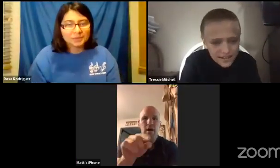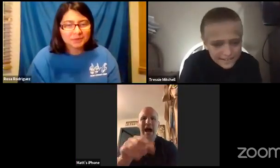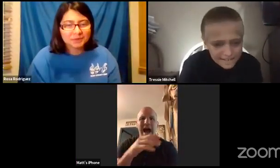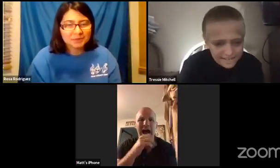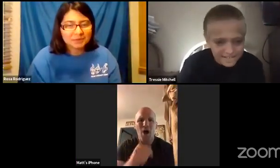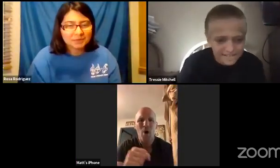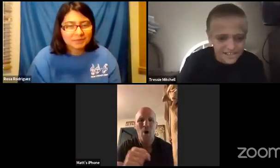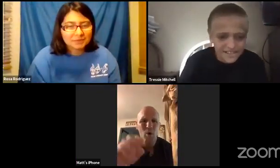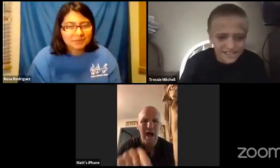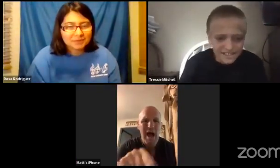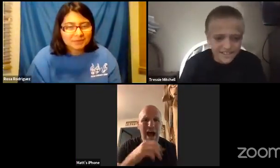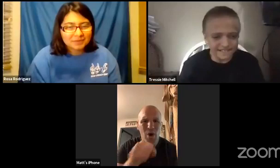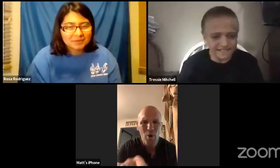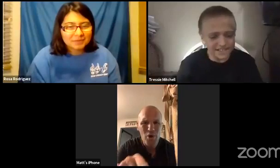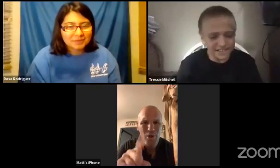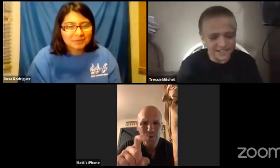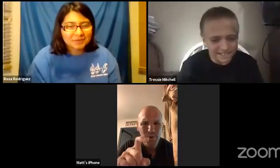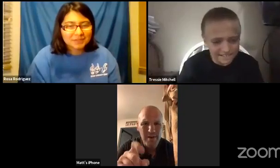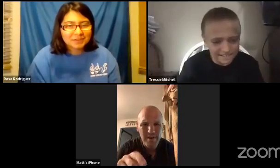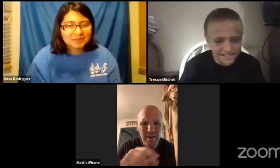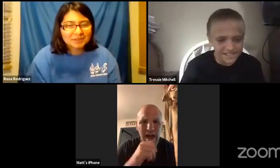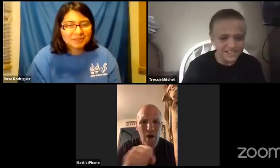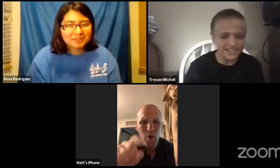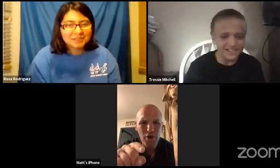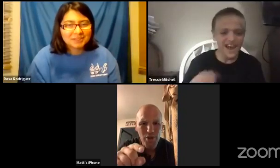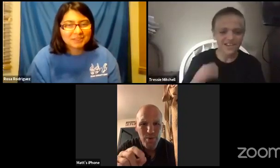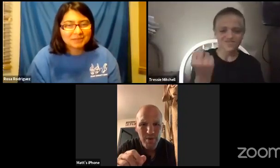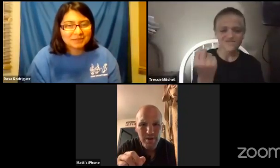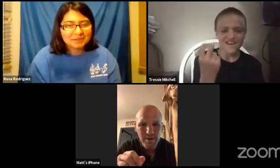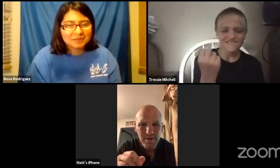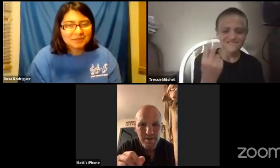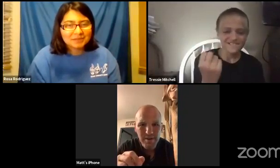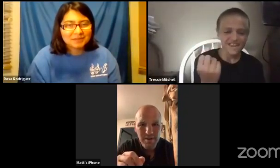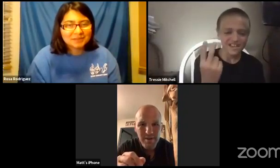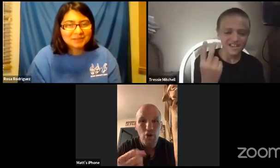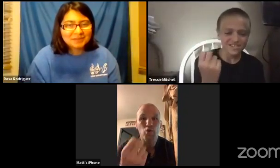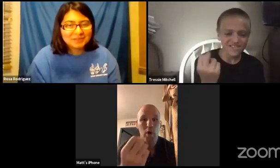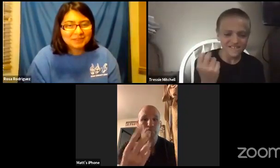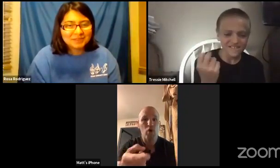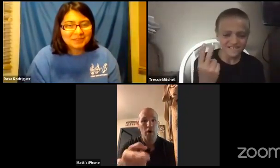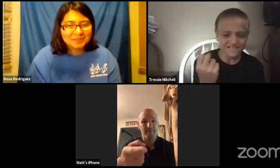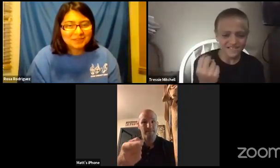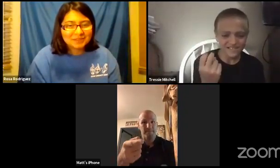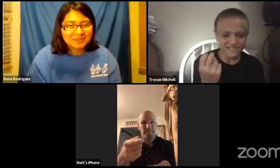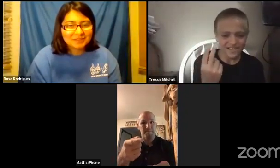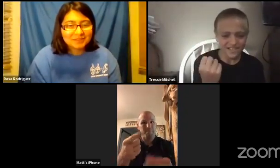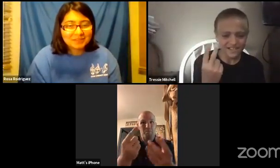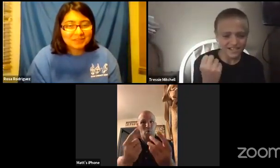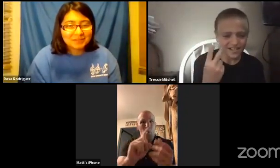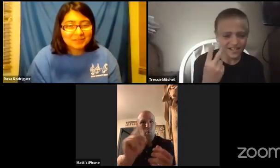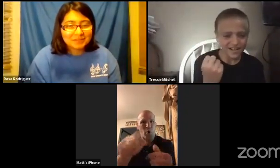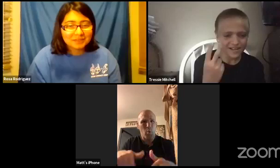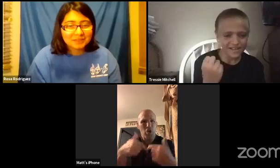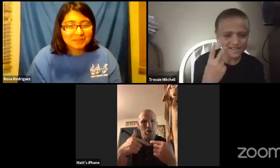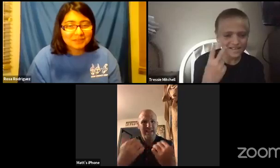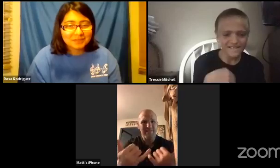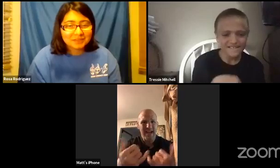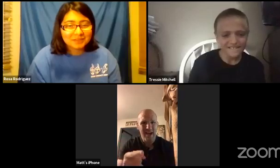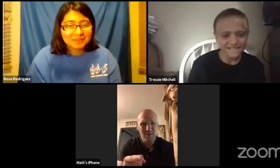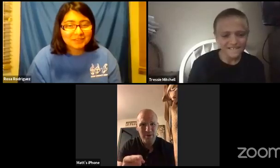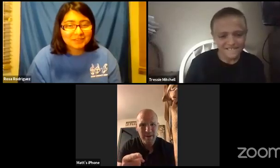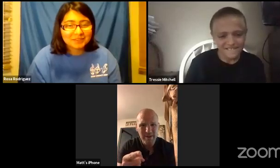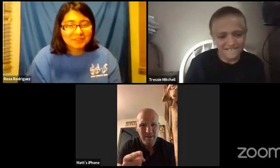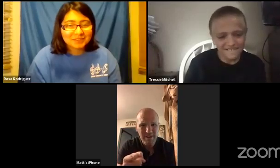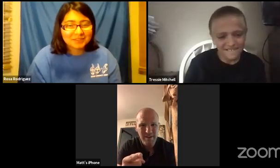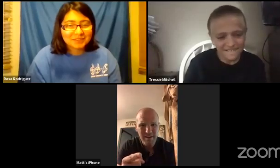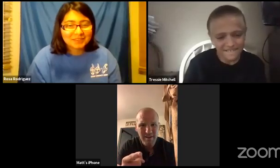Marshall, did you have a question? Oh, you have a question for Marshall. Marshall, how old are you? I'm 12. So